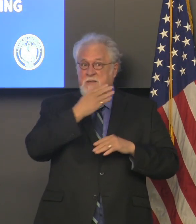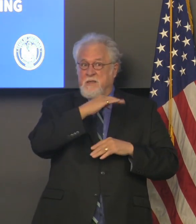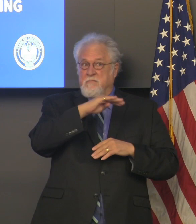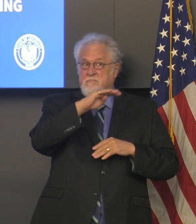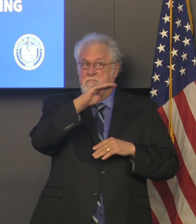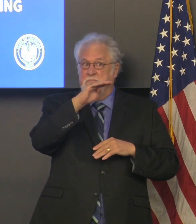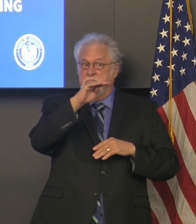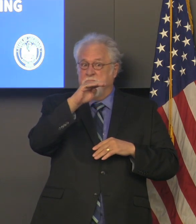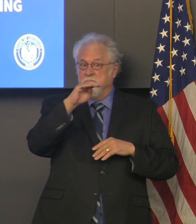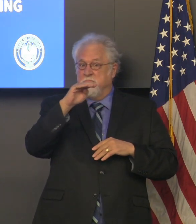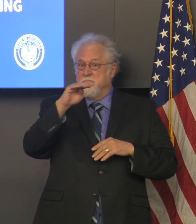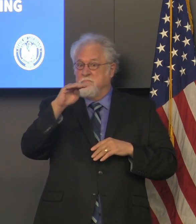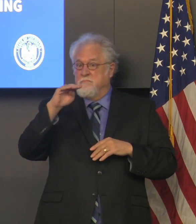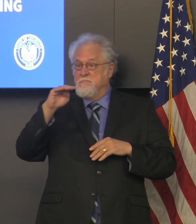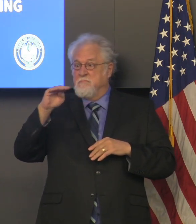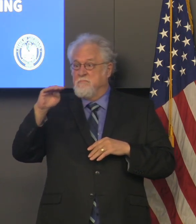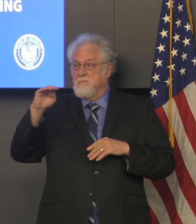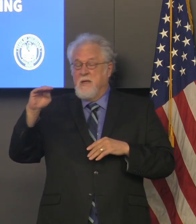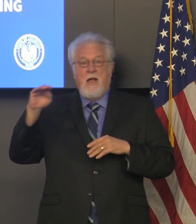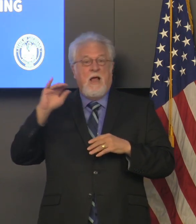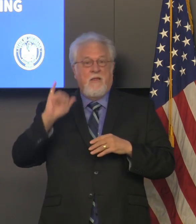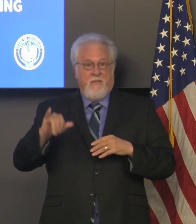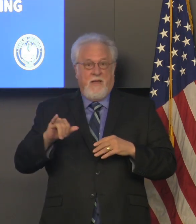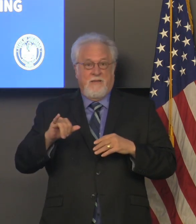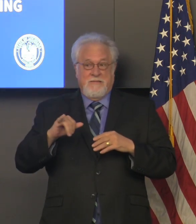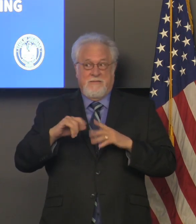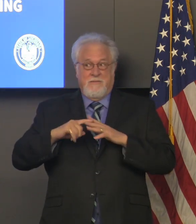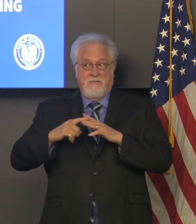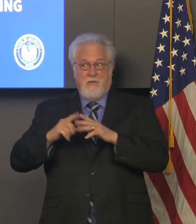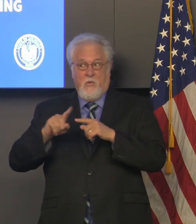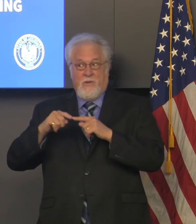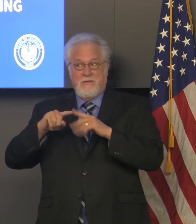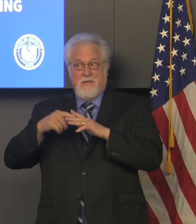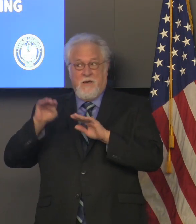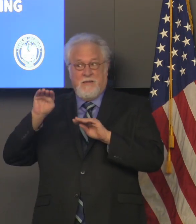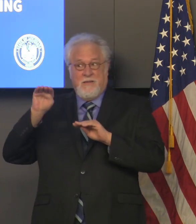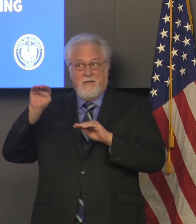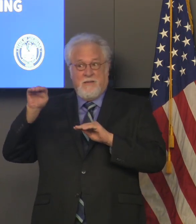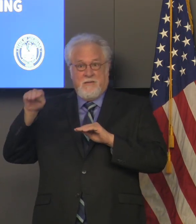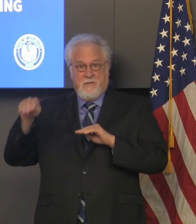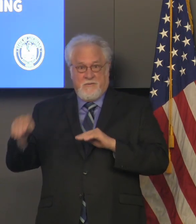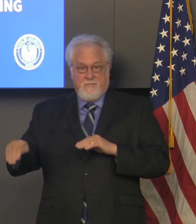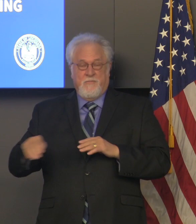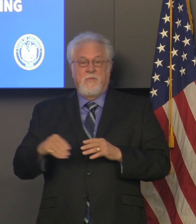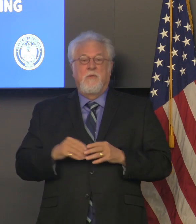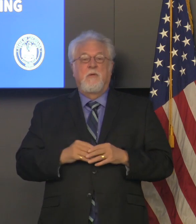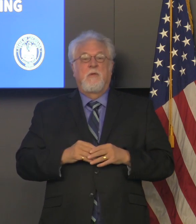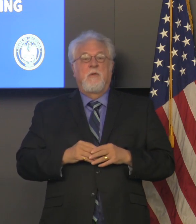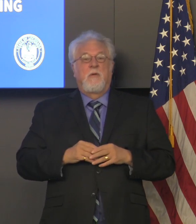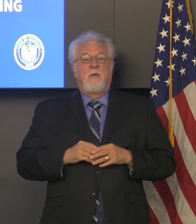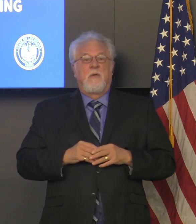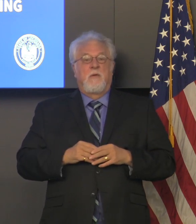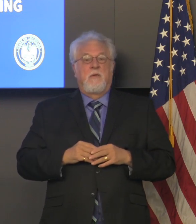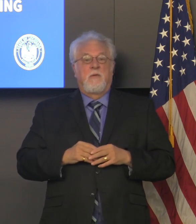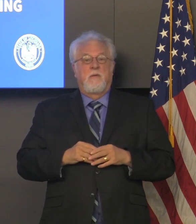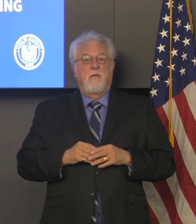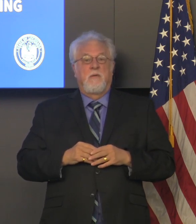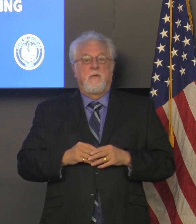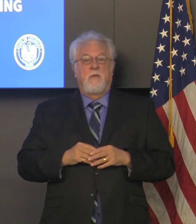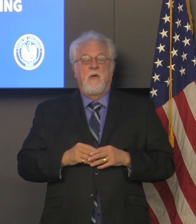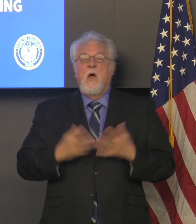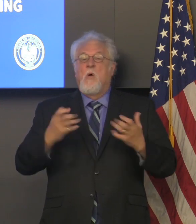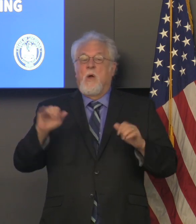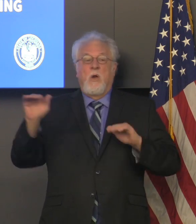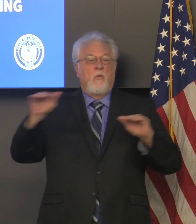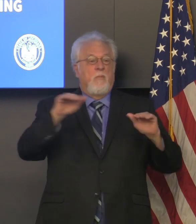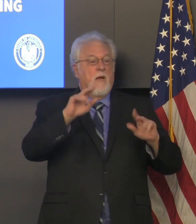numbers flatten, and then that's a prelude to when they actually start going down. I do want to